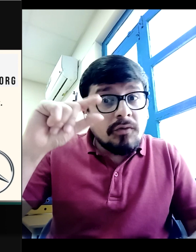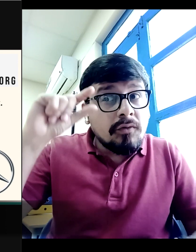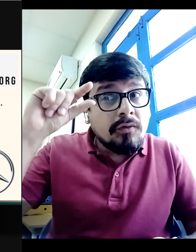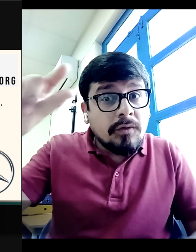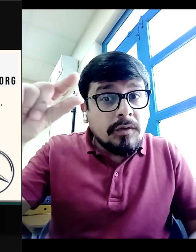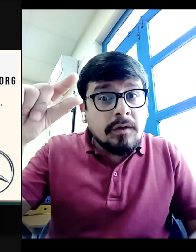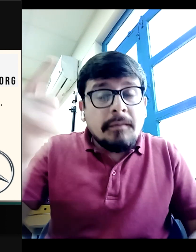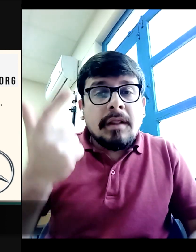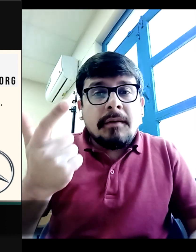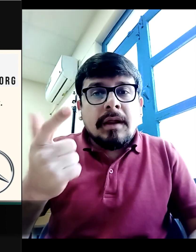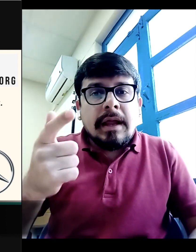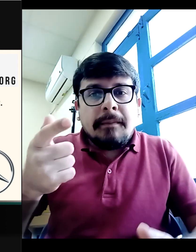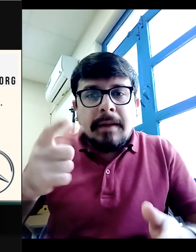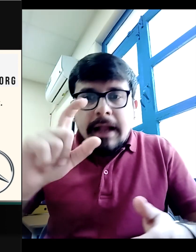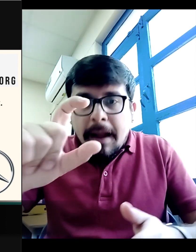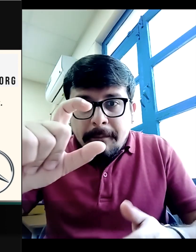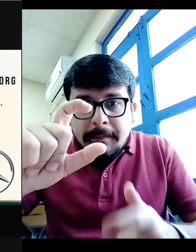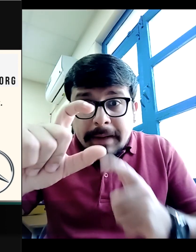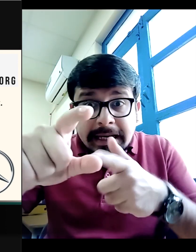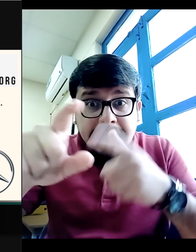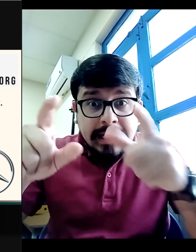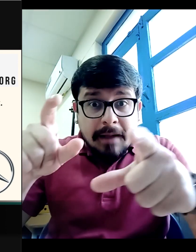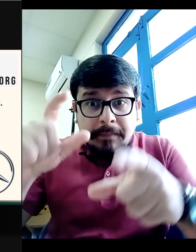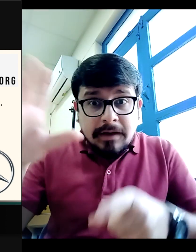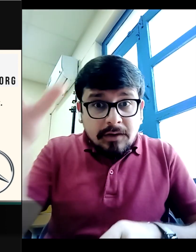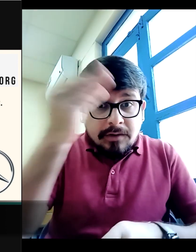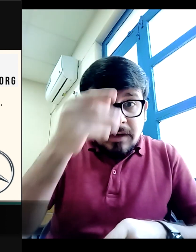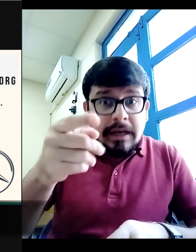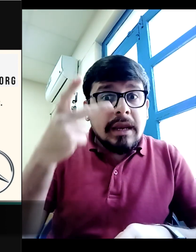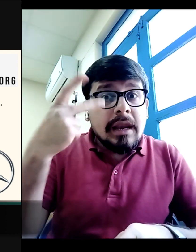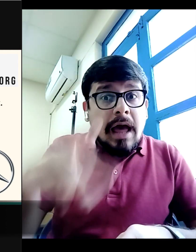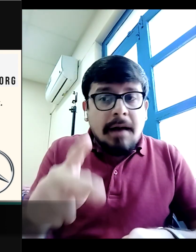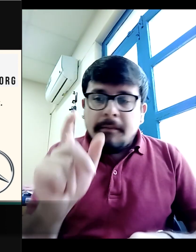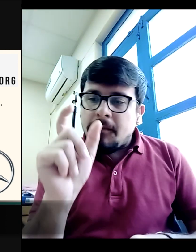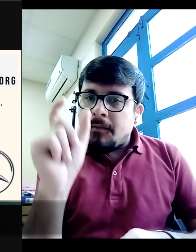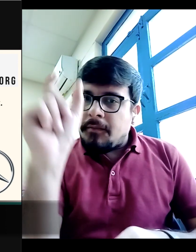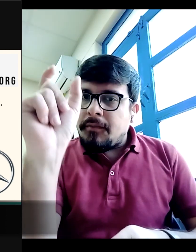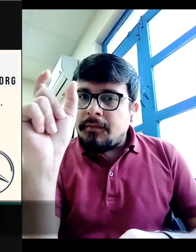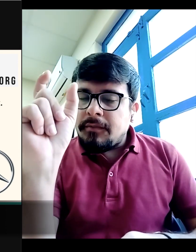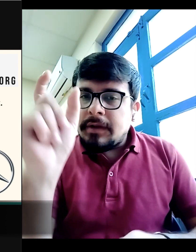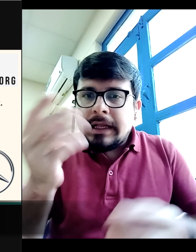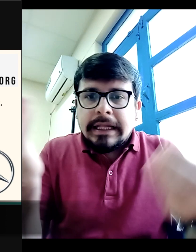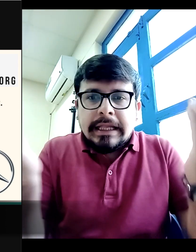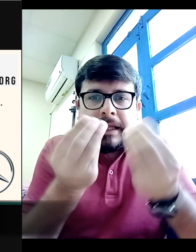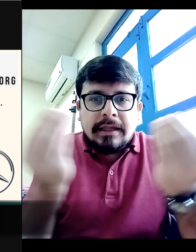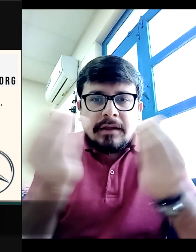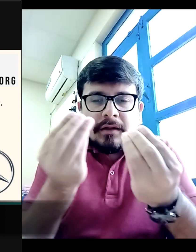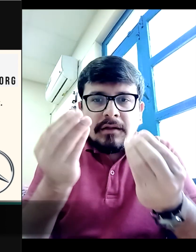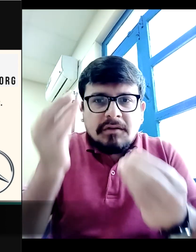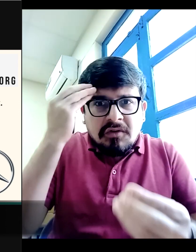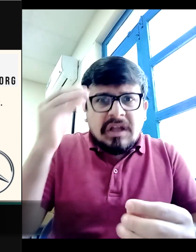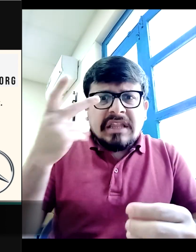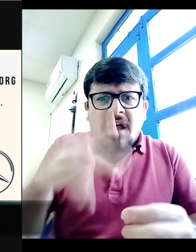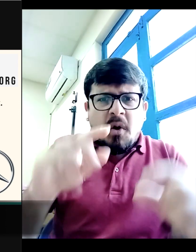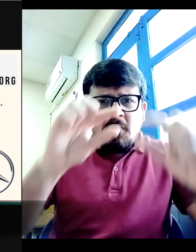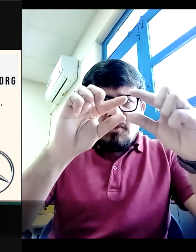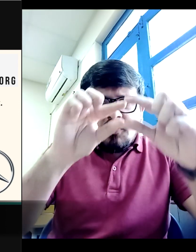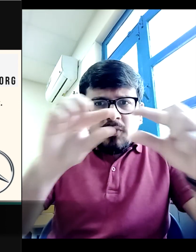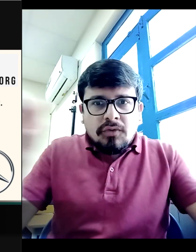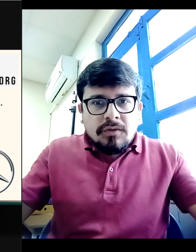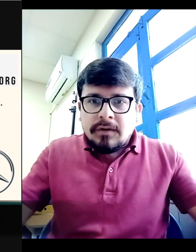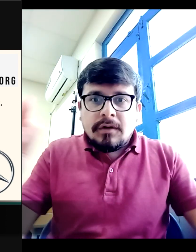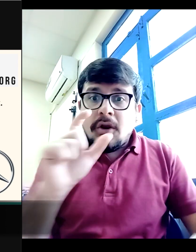It gives an easy way to recognize a company. For example, let's look